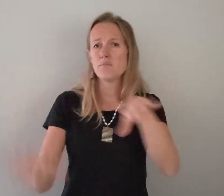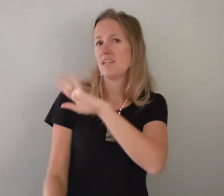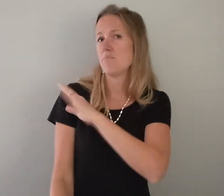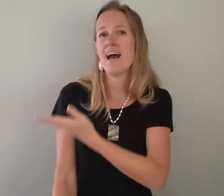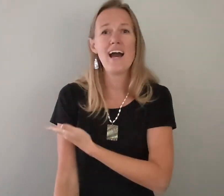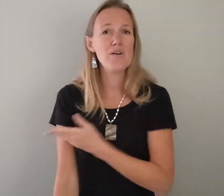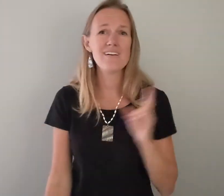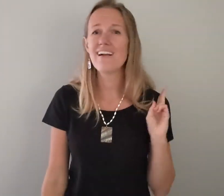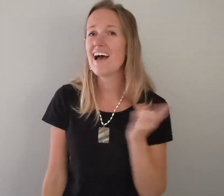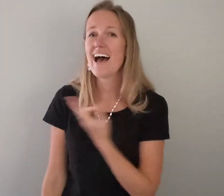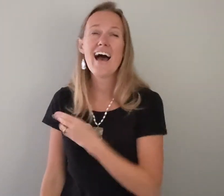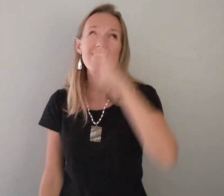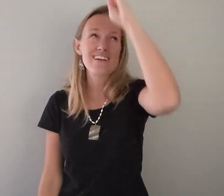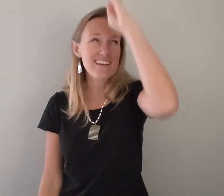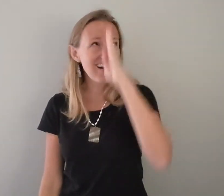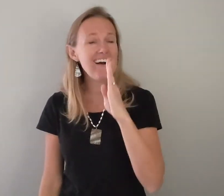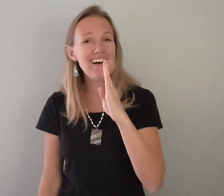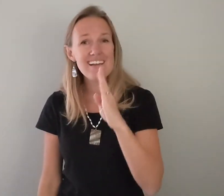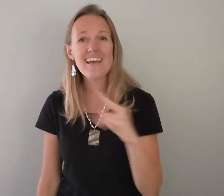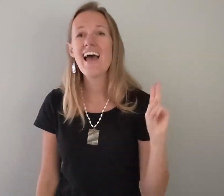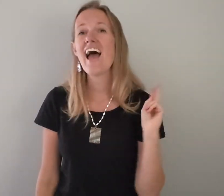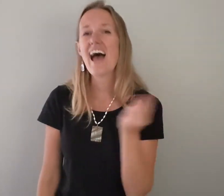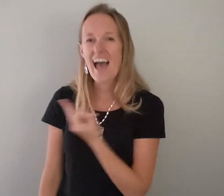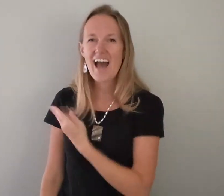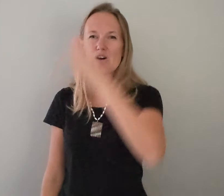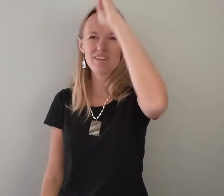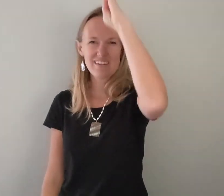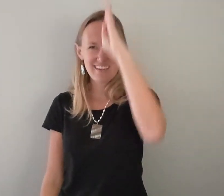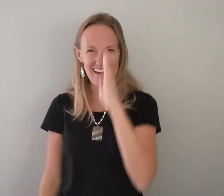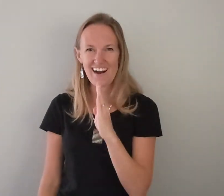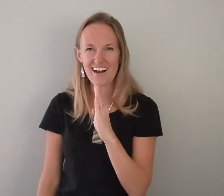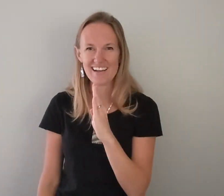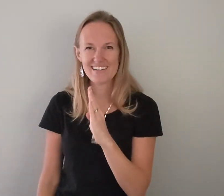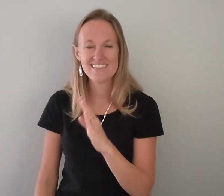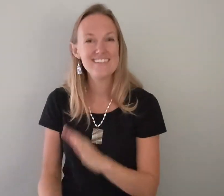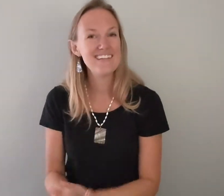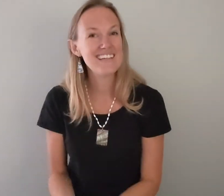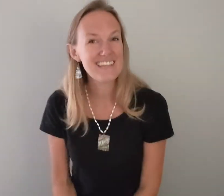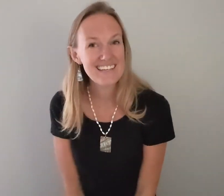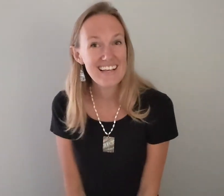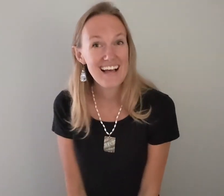in power. Our God, our God.